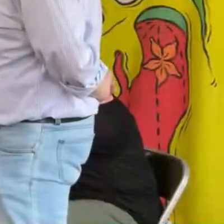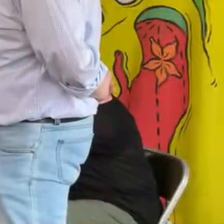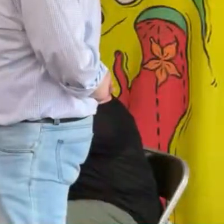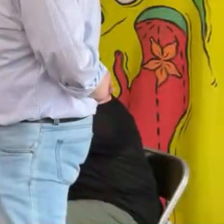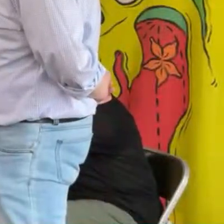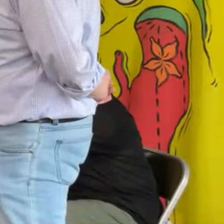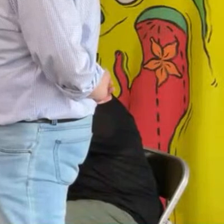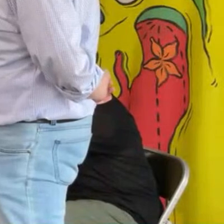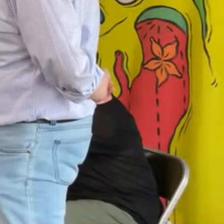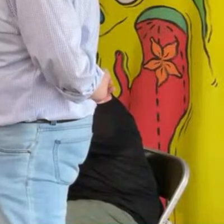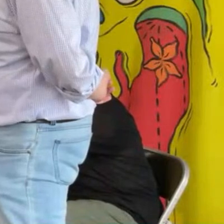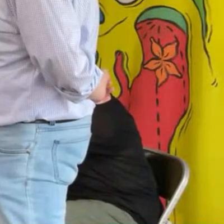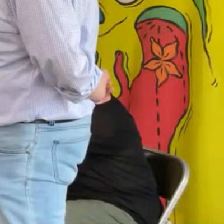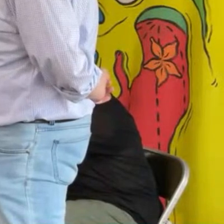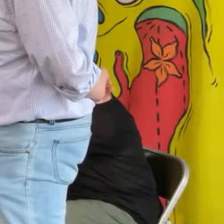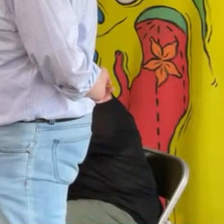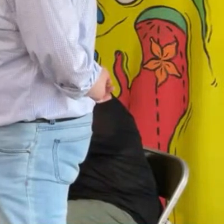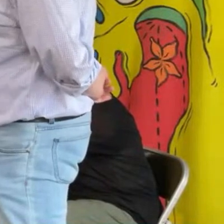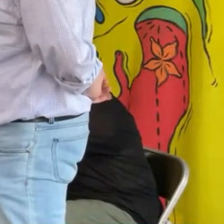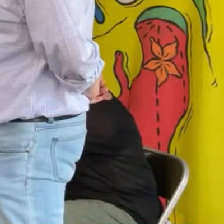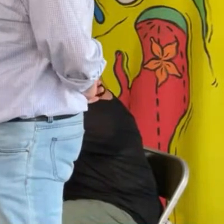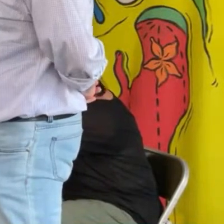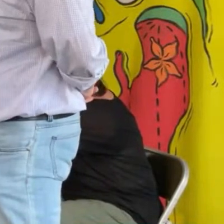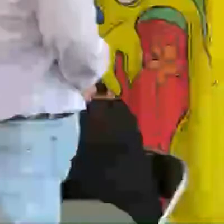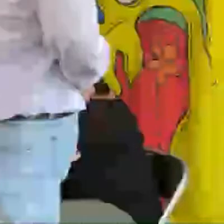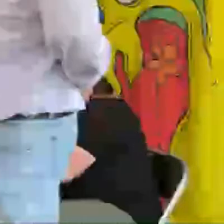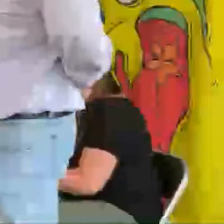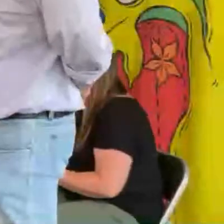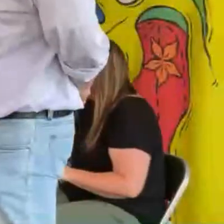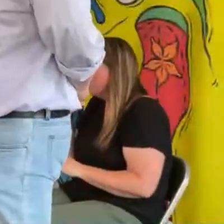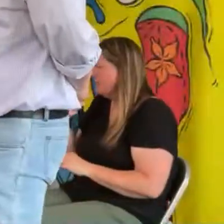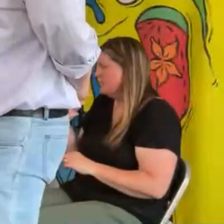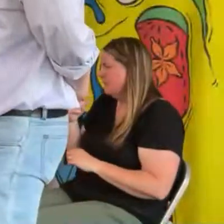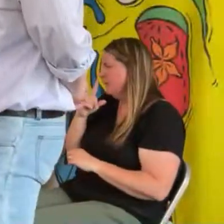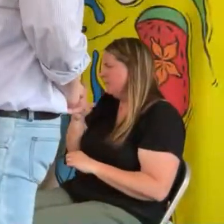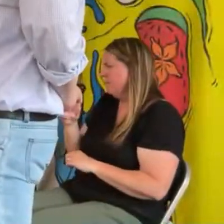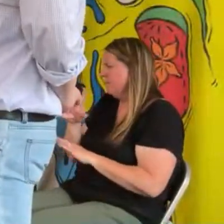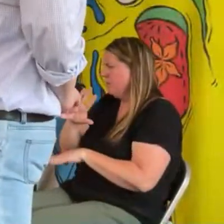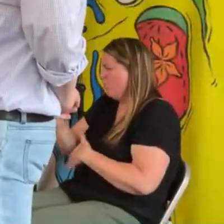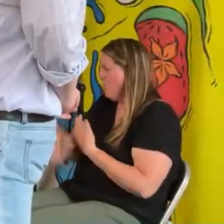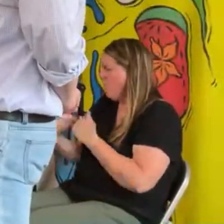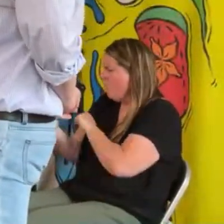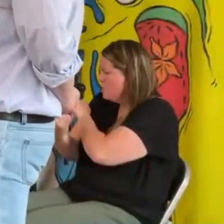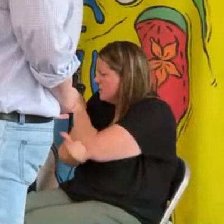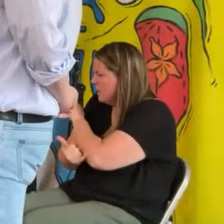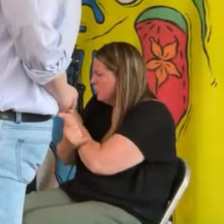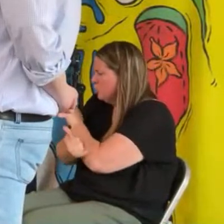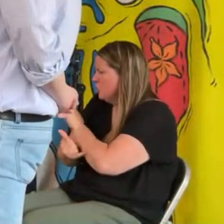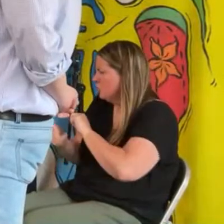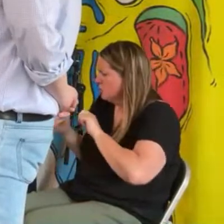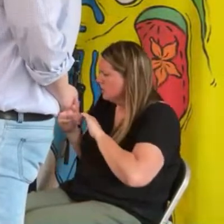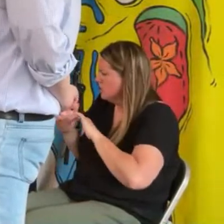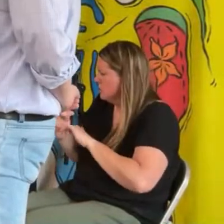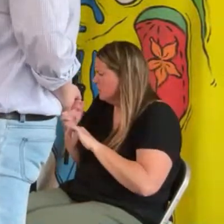nakedness of the whole nation. She stretches out beside the little